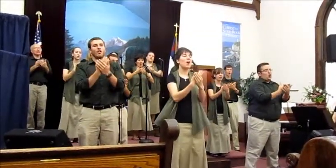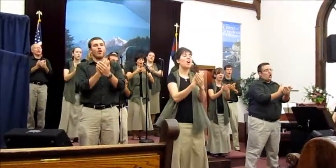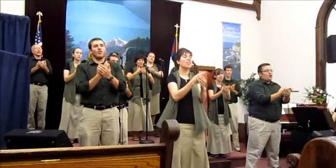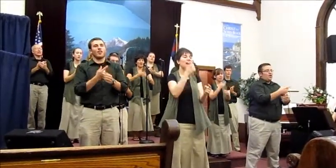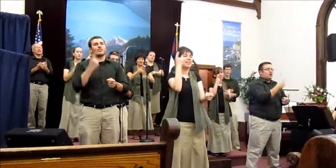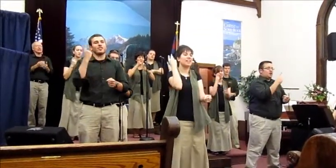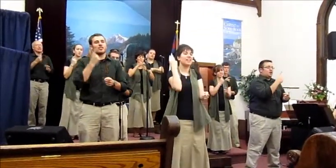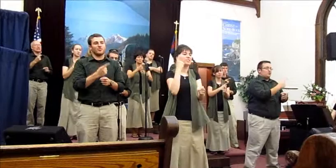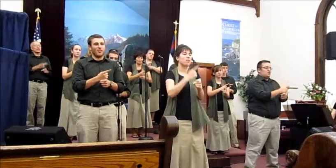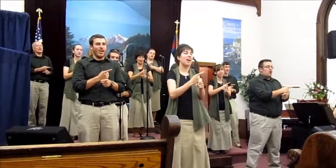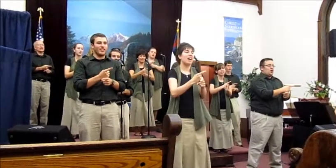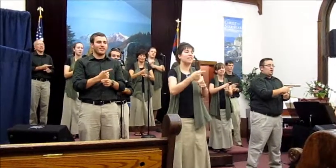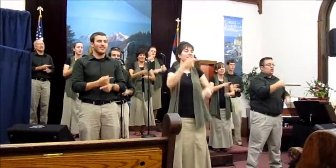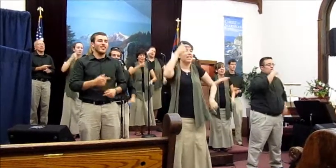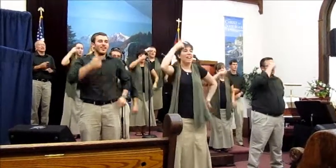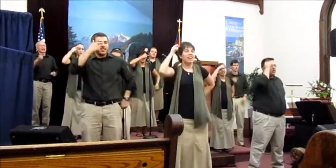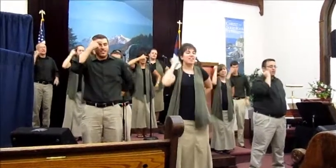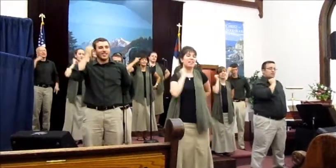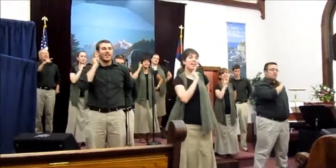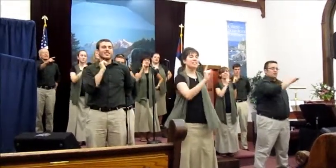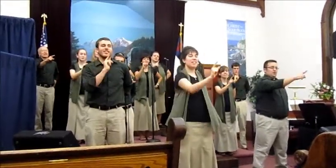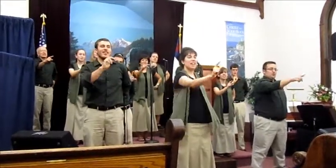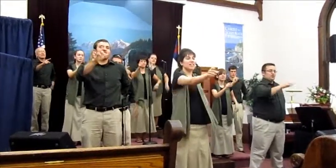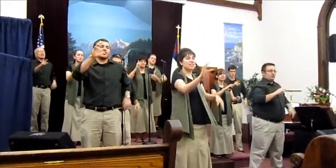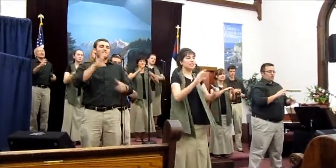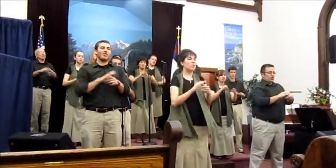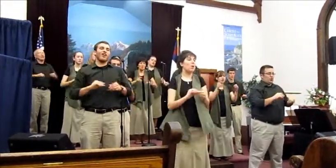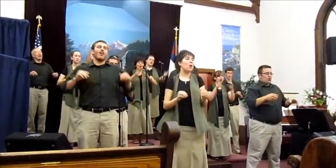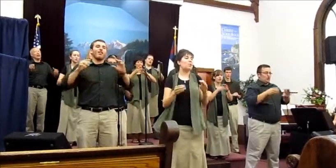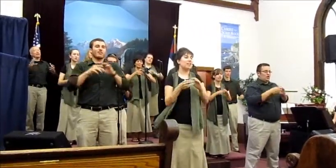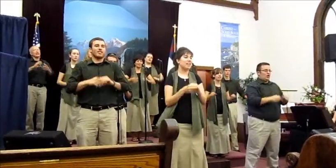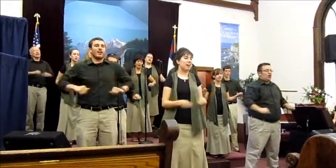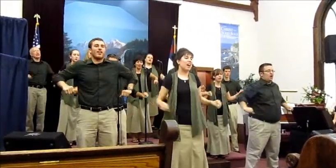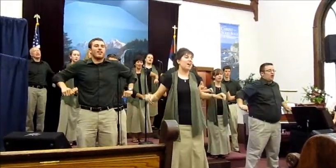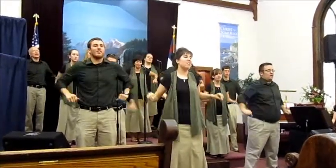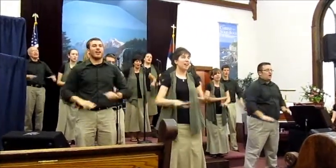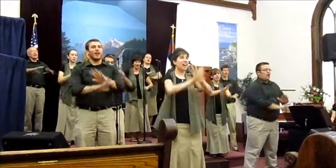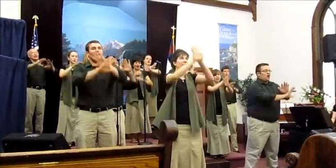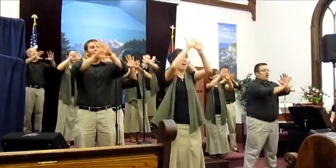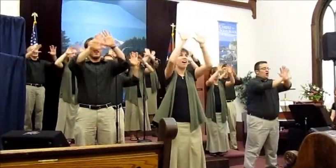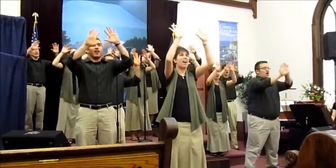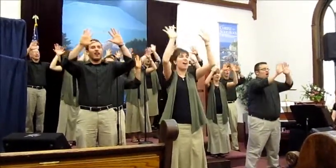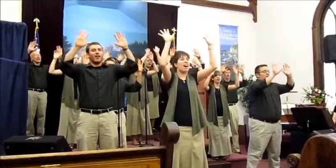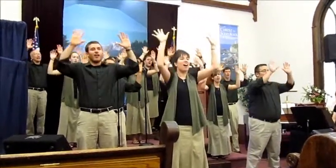all that is right, because this is the story of light.